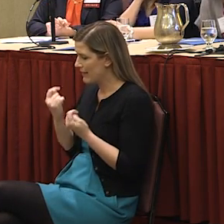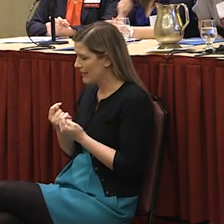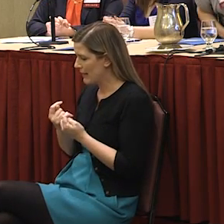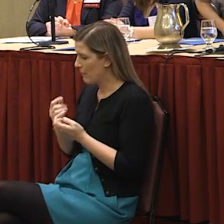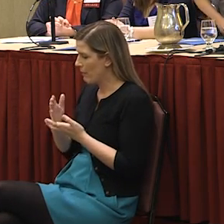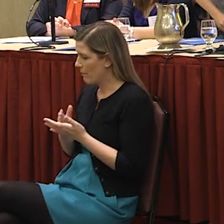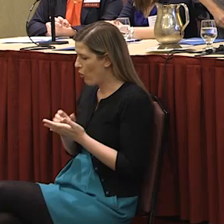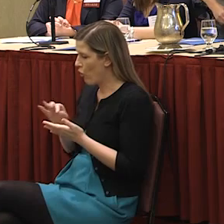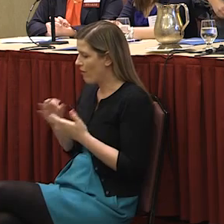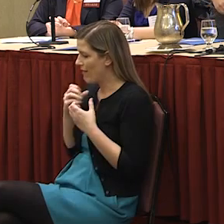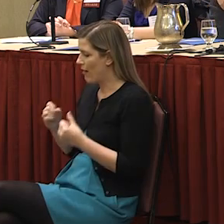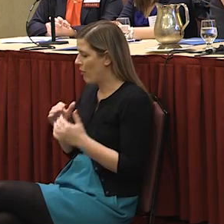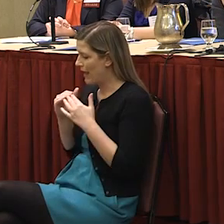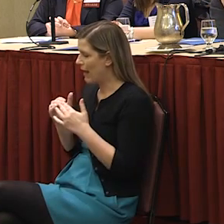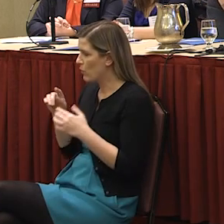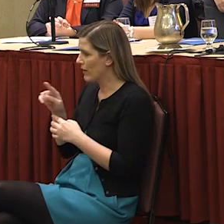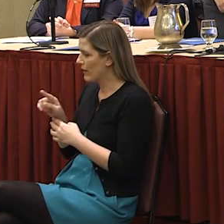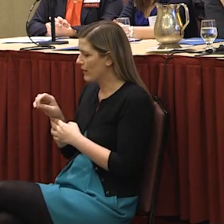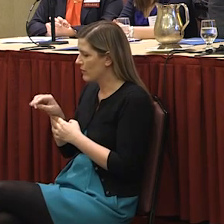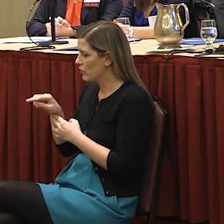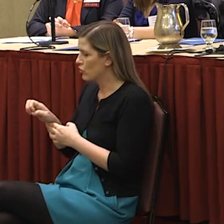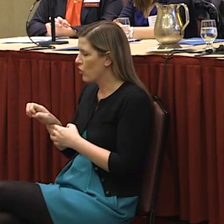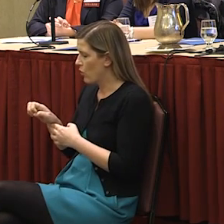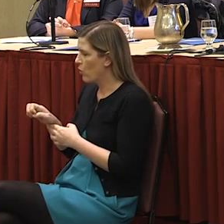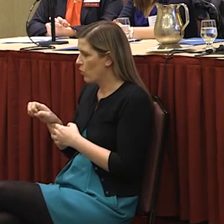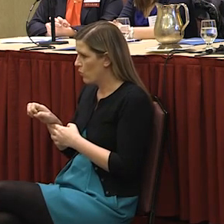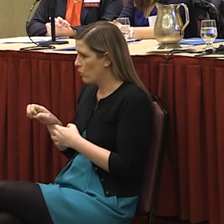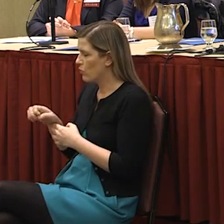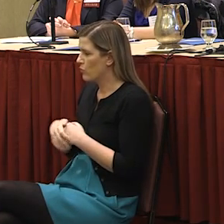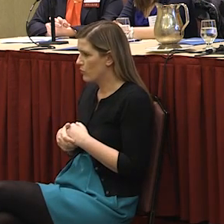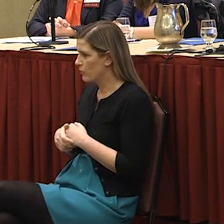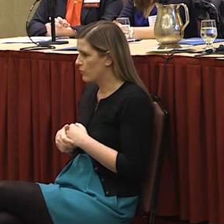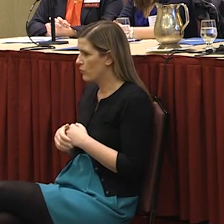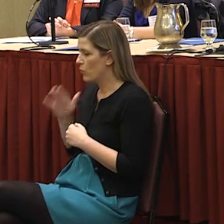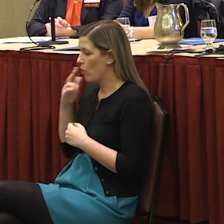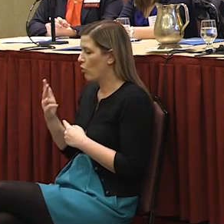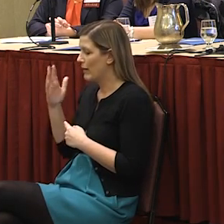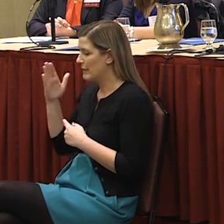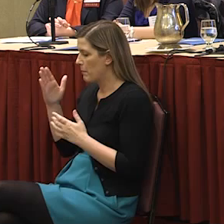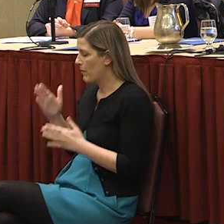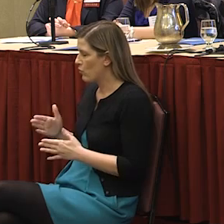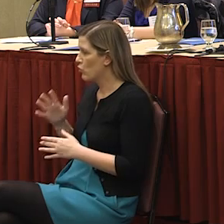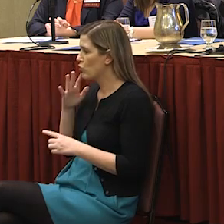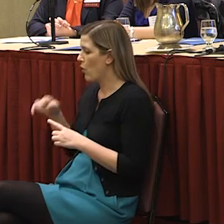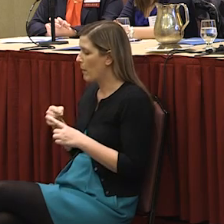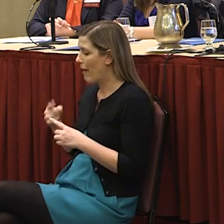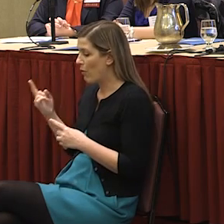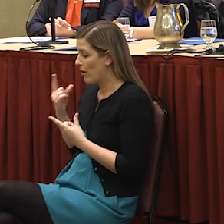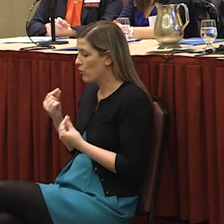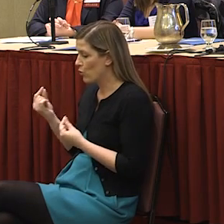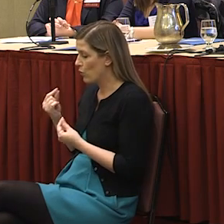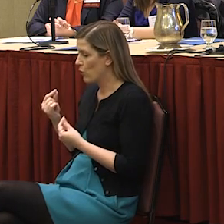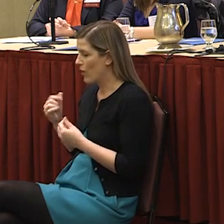is part of our health equity zones, the one that's speaking today from South County. And there will be 3 speakers to talk about what they're doing and